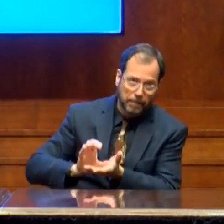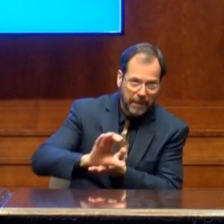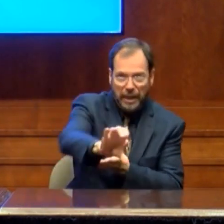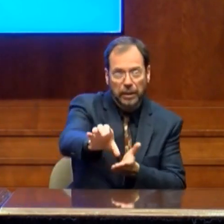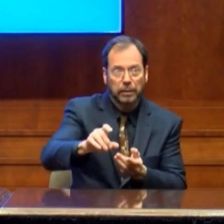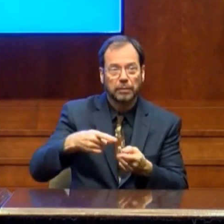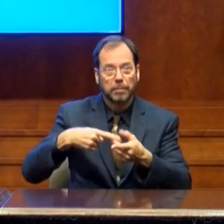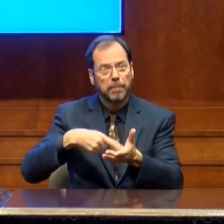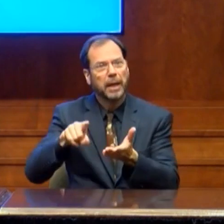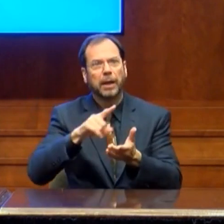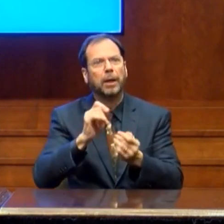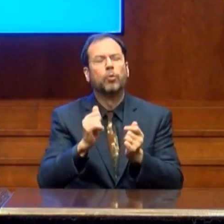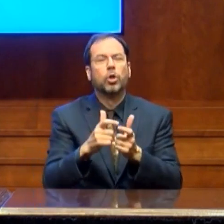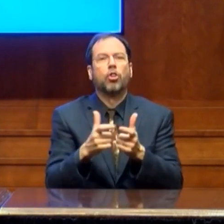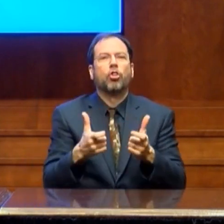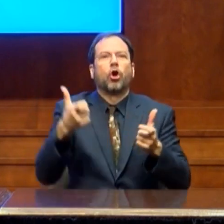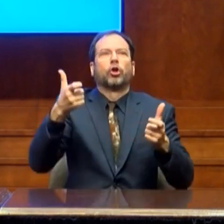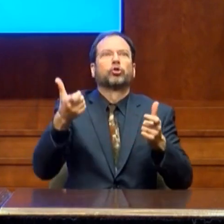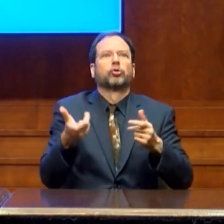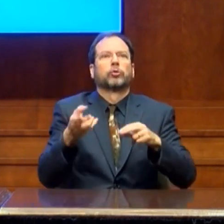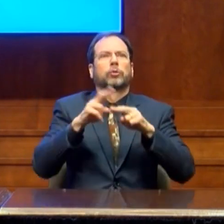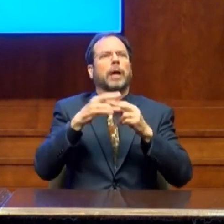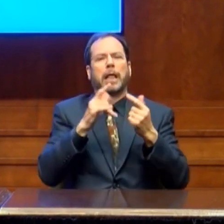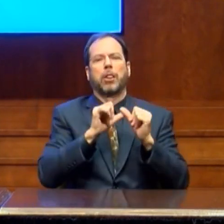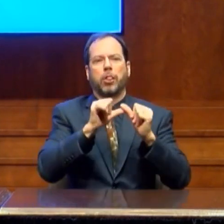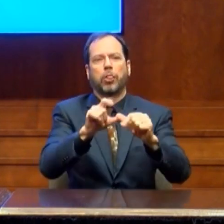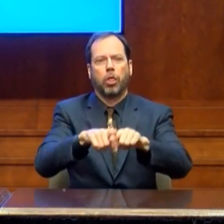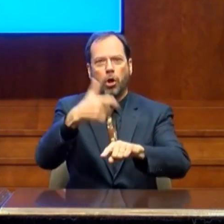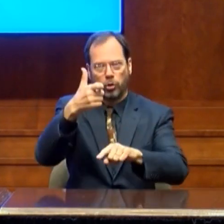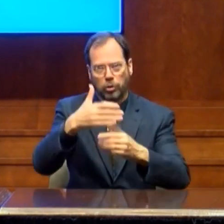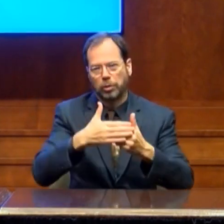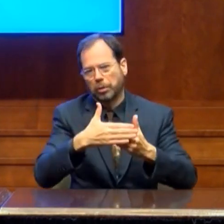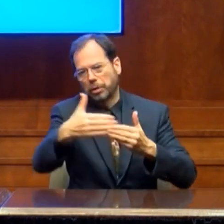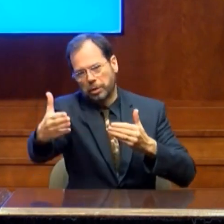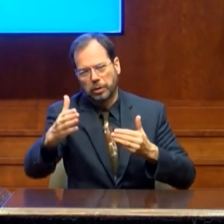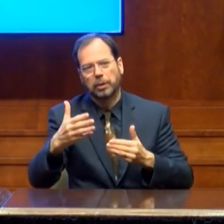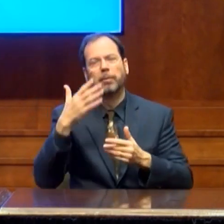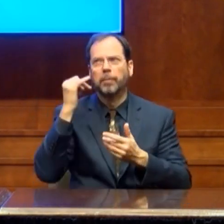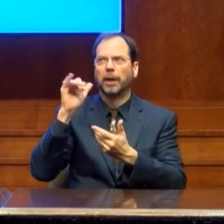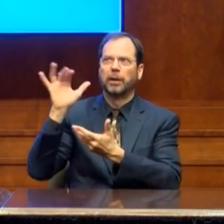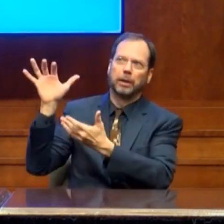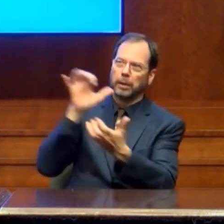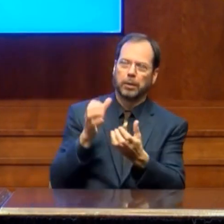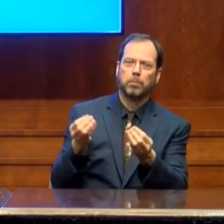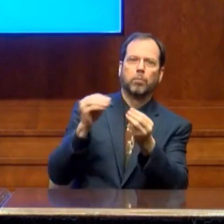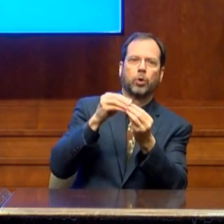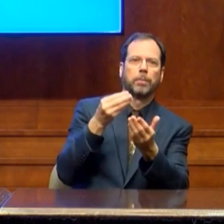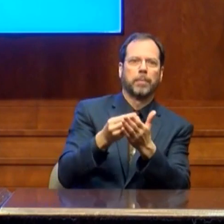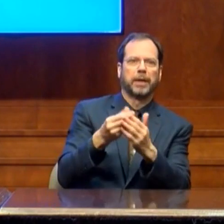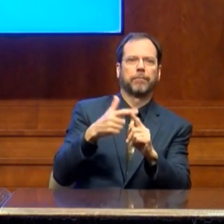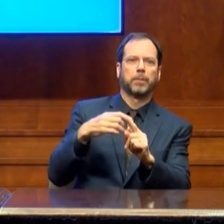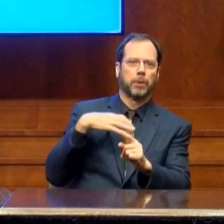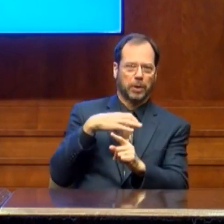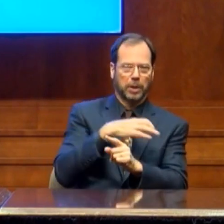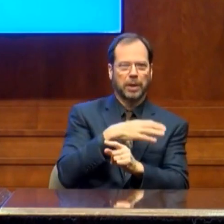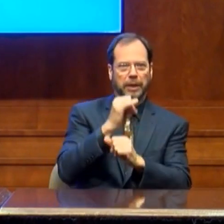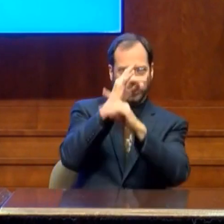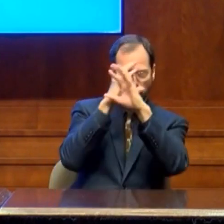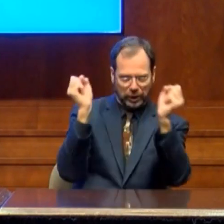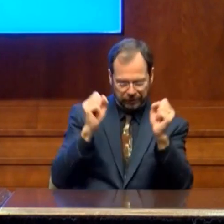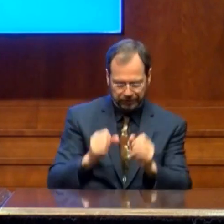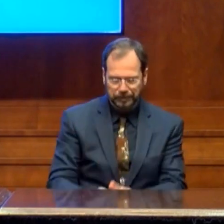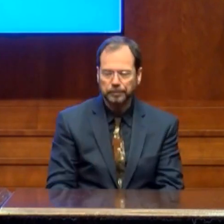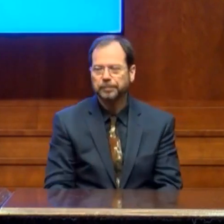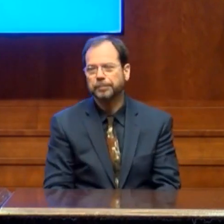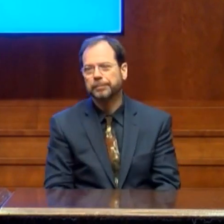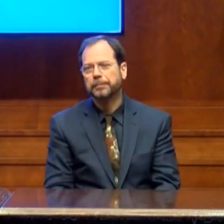being paid out will be larger in amount and for a longer period of time because of the extra money provided by Congress and the